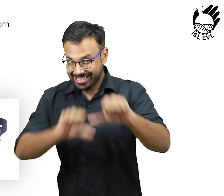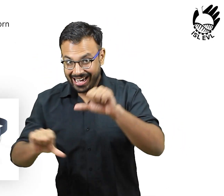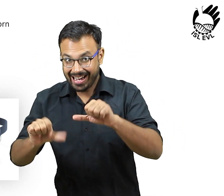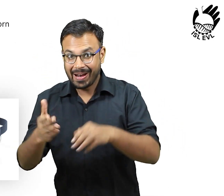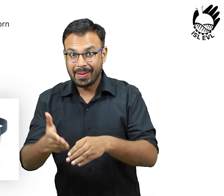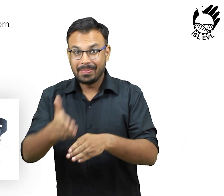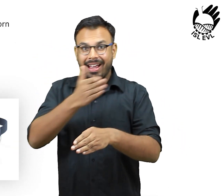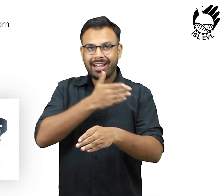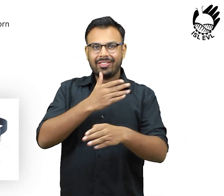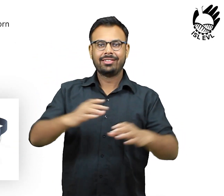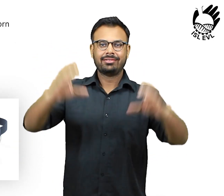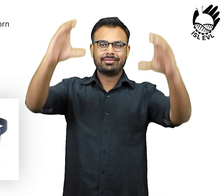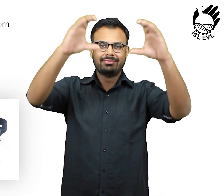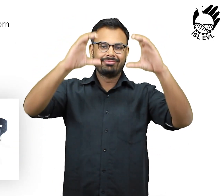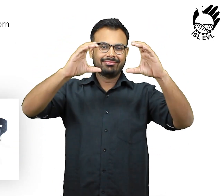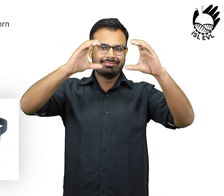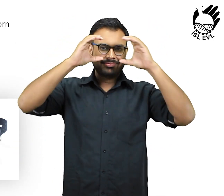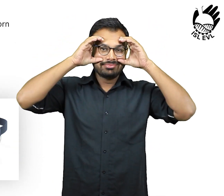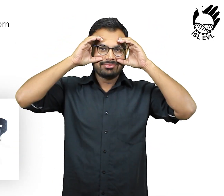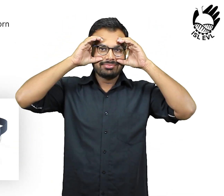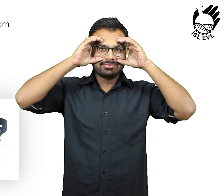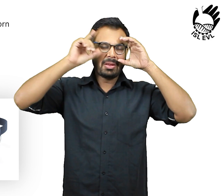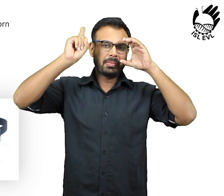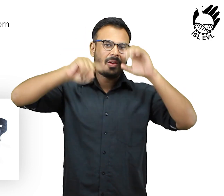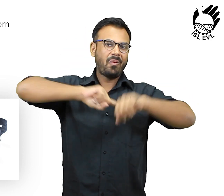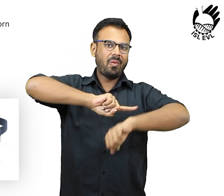Eye protection must be worn at all times.